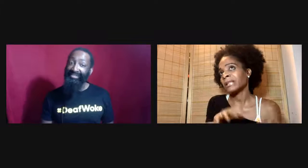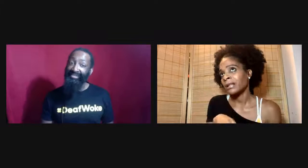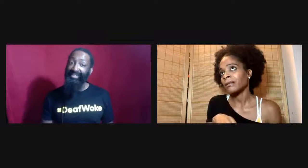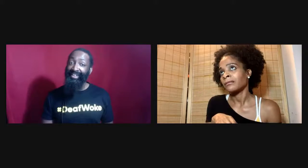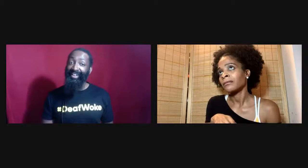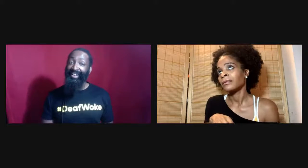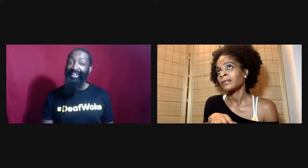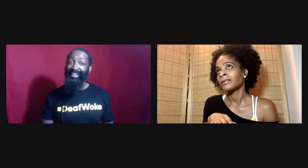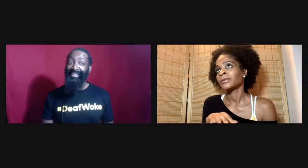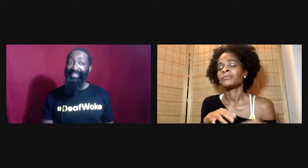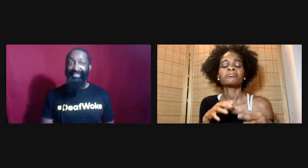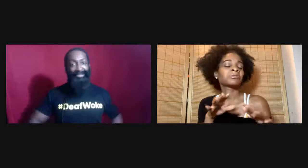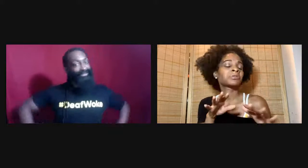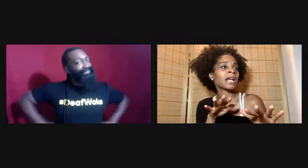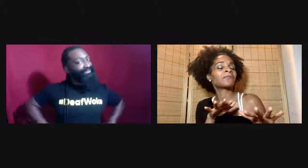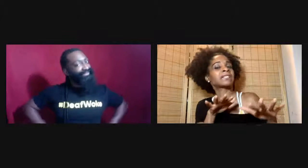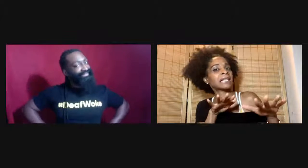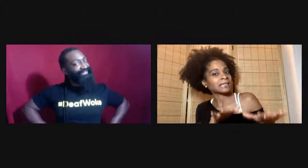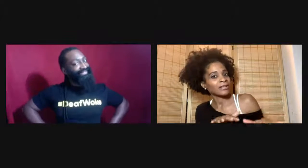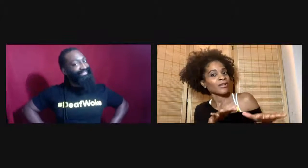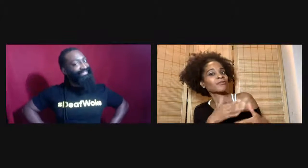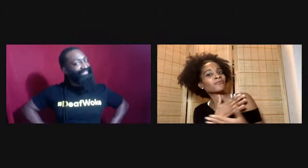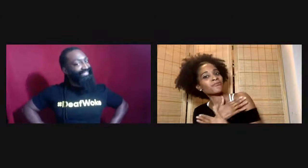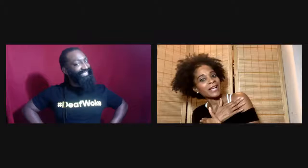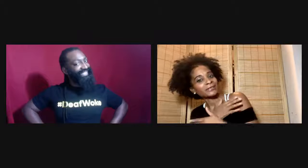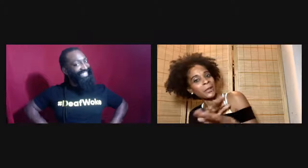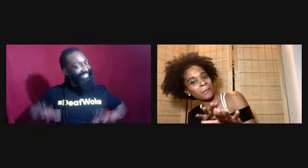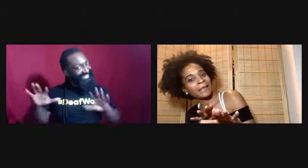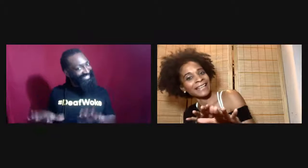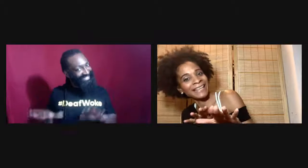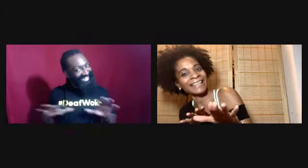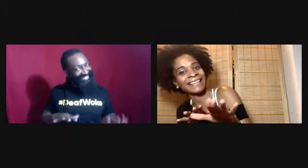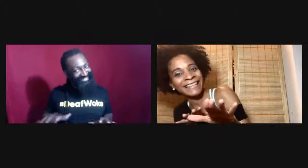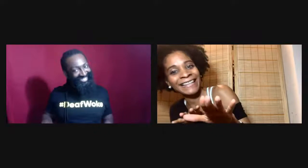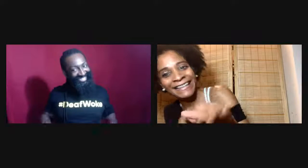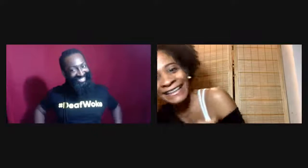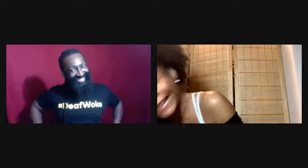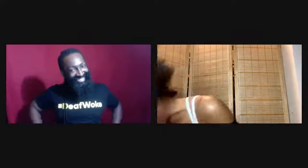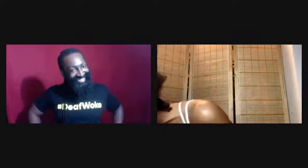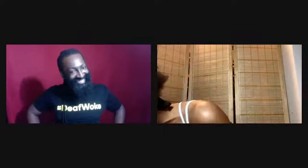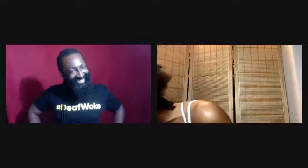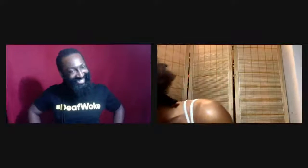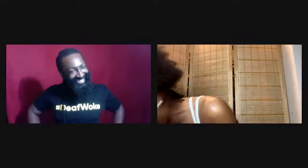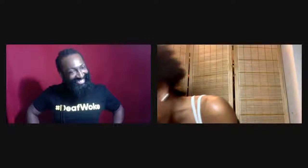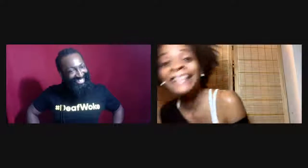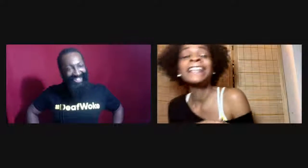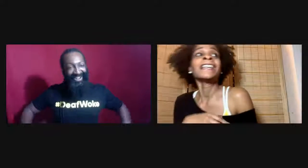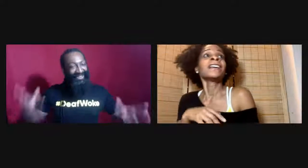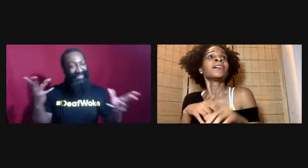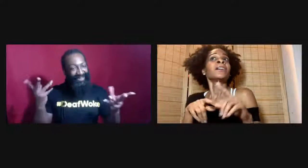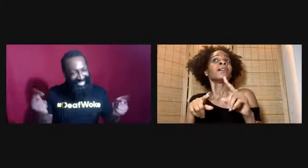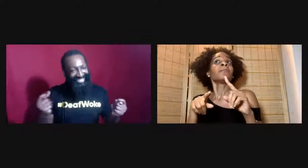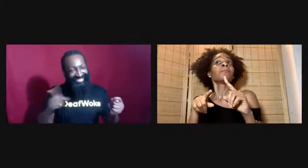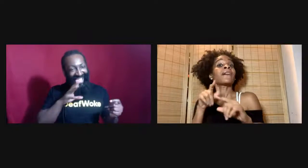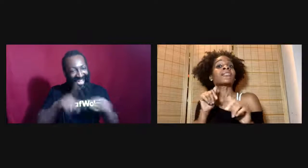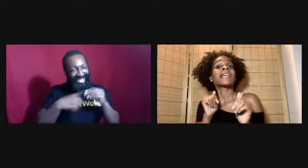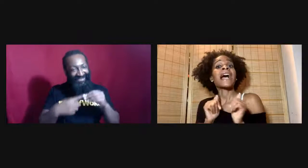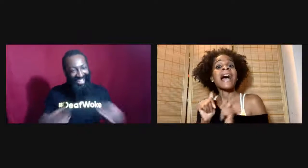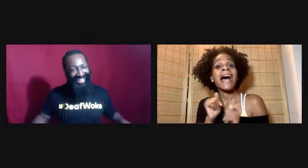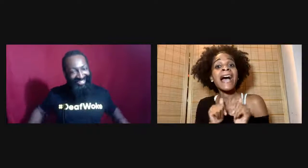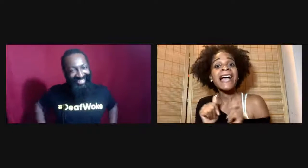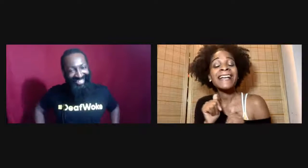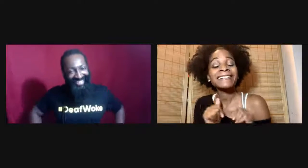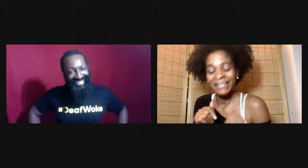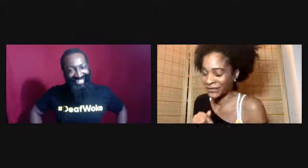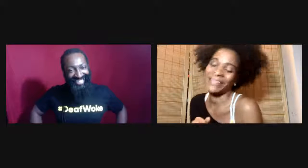Well, dancing, modeling, you know, it slowed down a little bit, you know, taking a